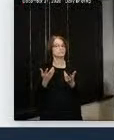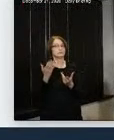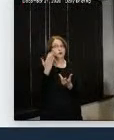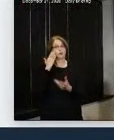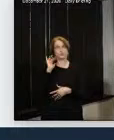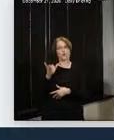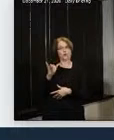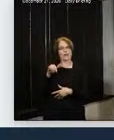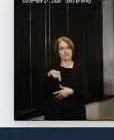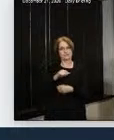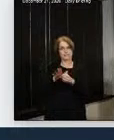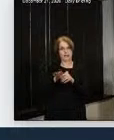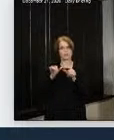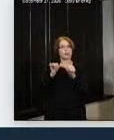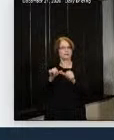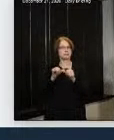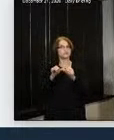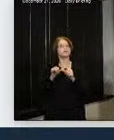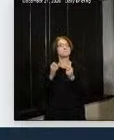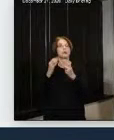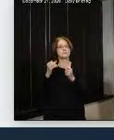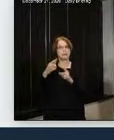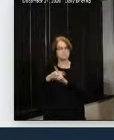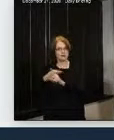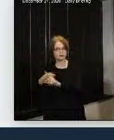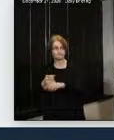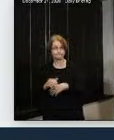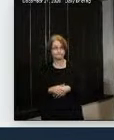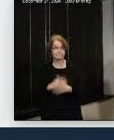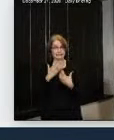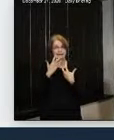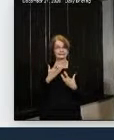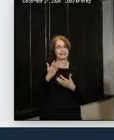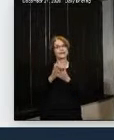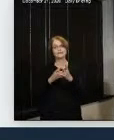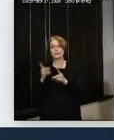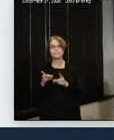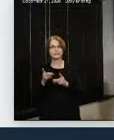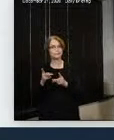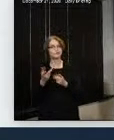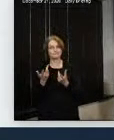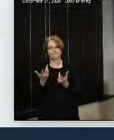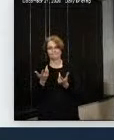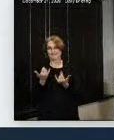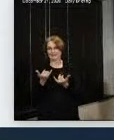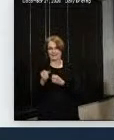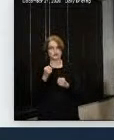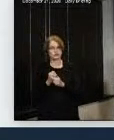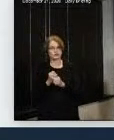Get through this pandemic. And the sad truth is some people won't be able to celebrate Christmas at all this year